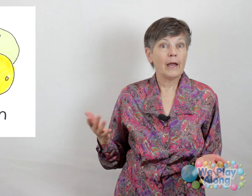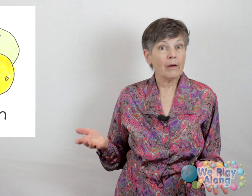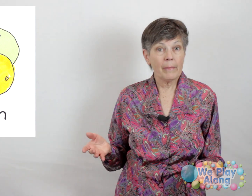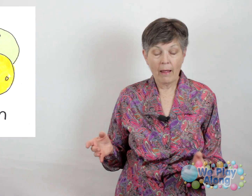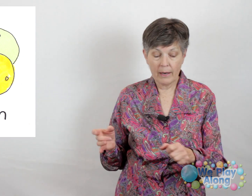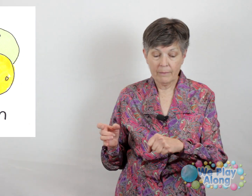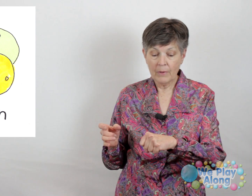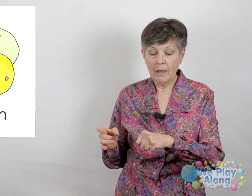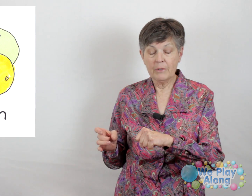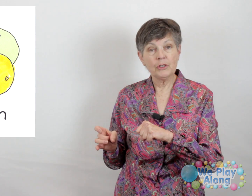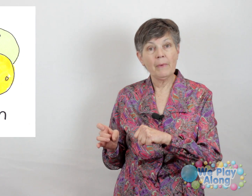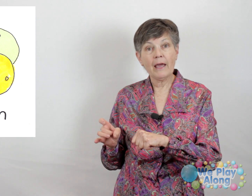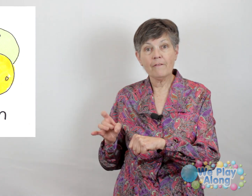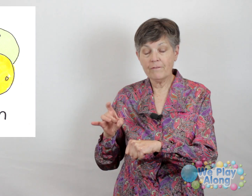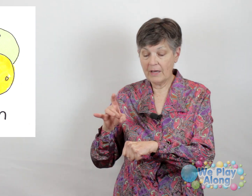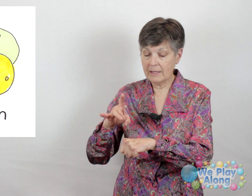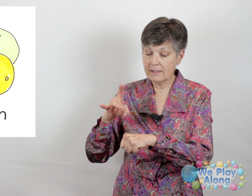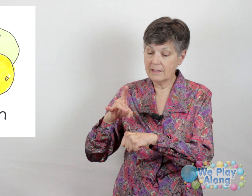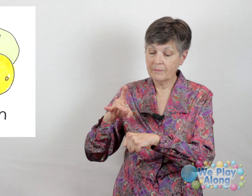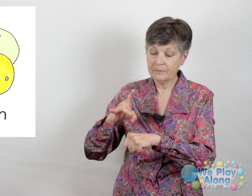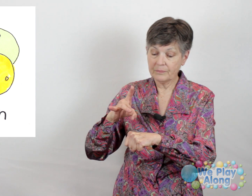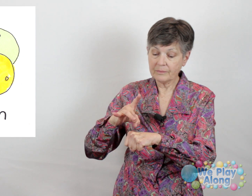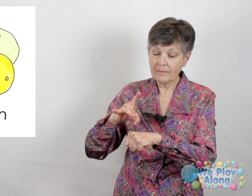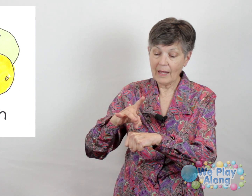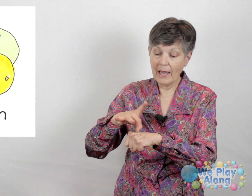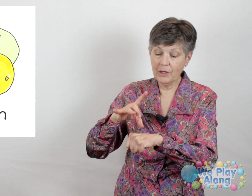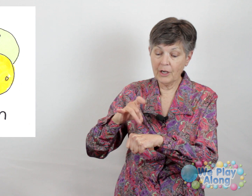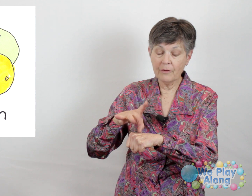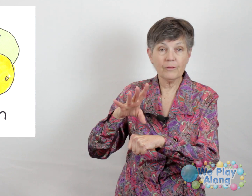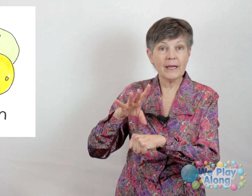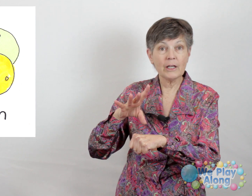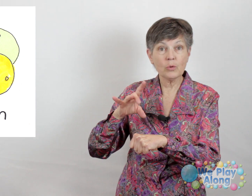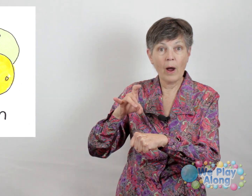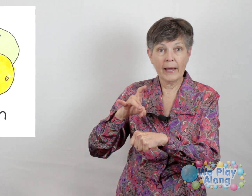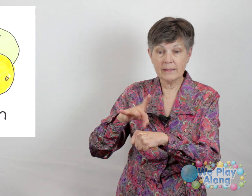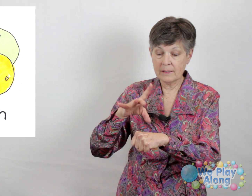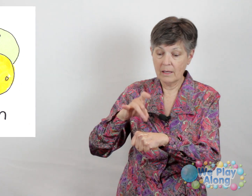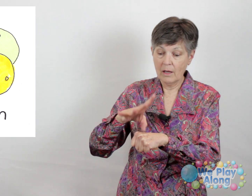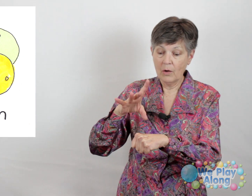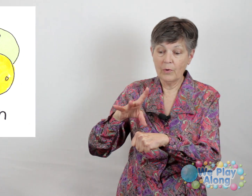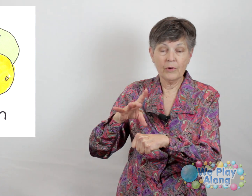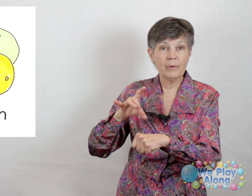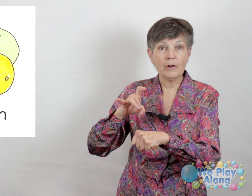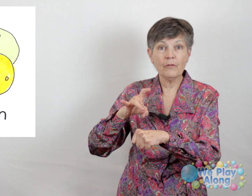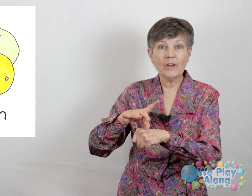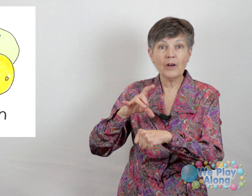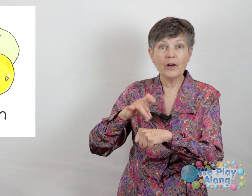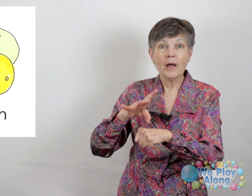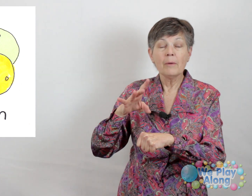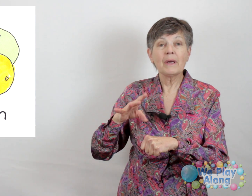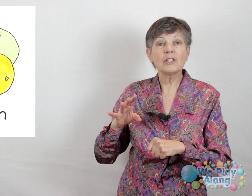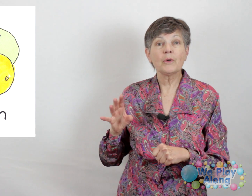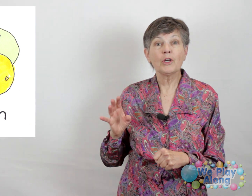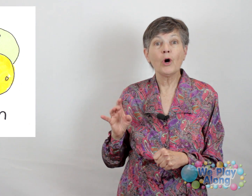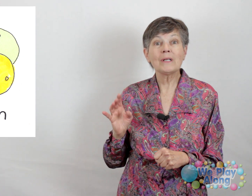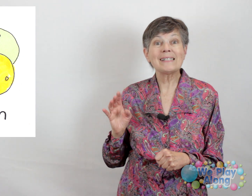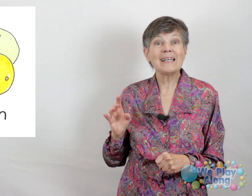canary melon, but you make a fist and you're going to flick it twice with your middle finger, because when you go to see